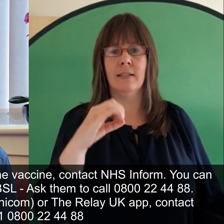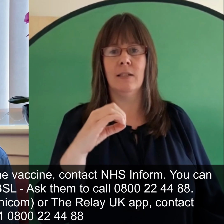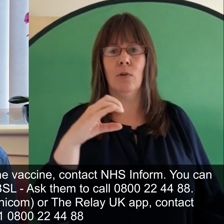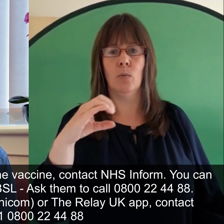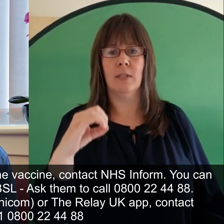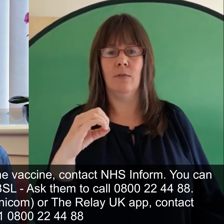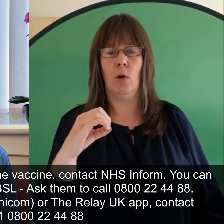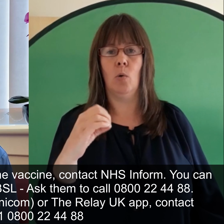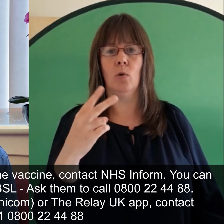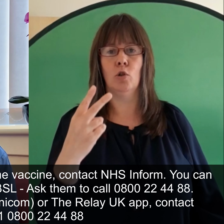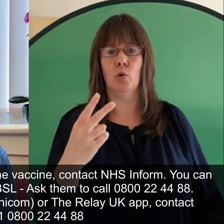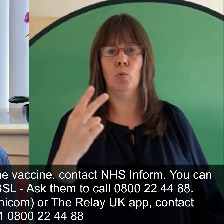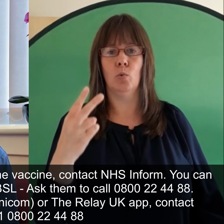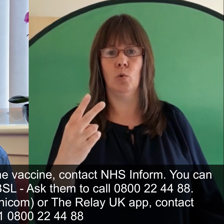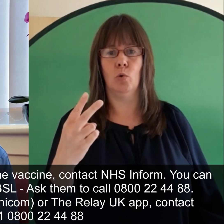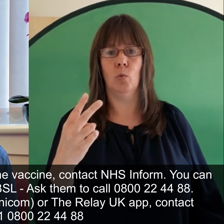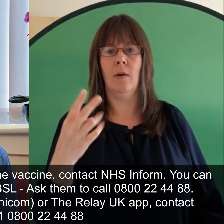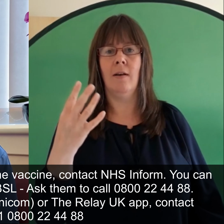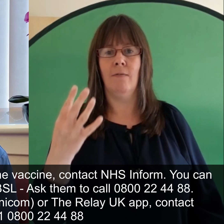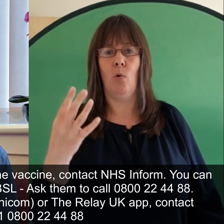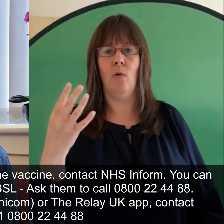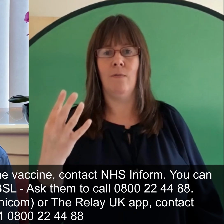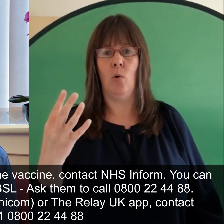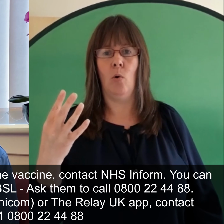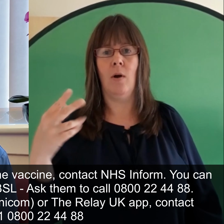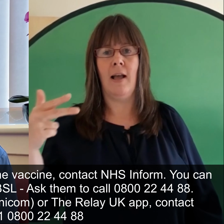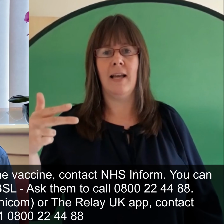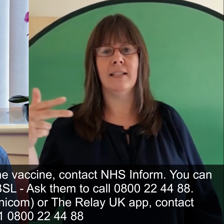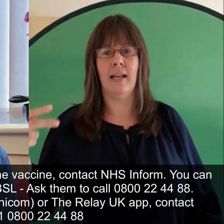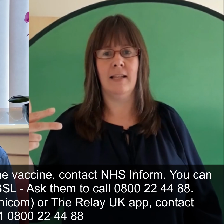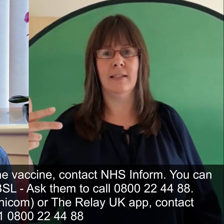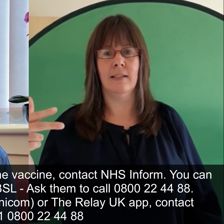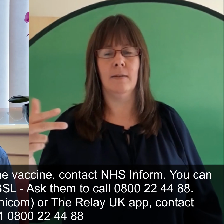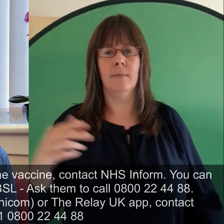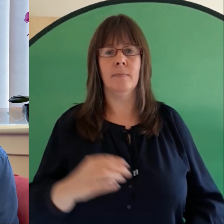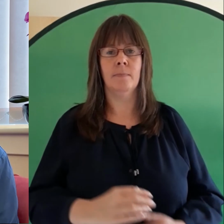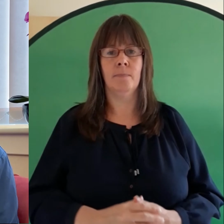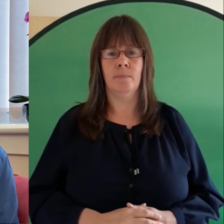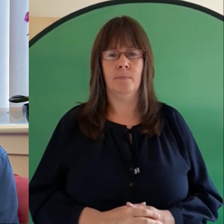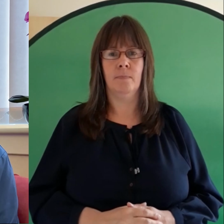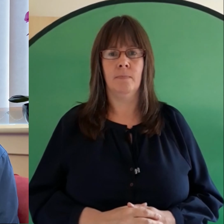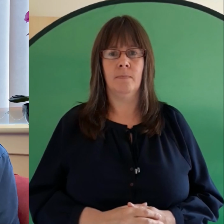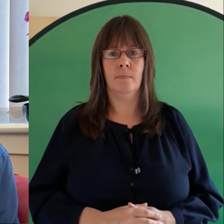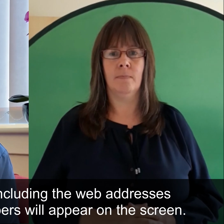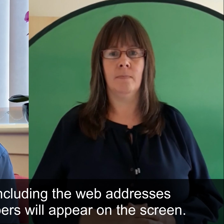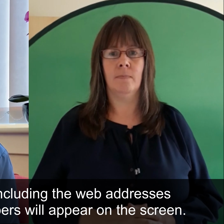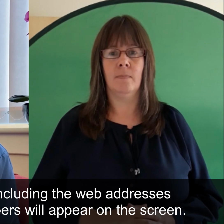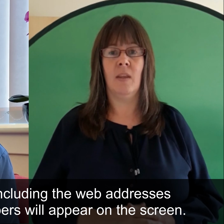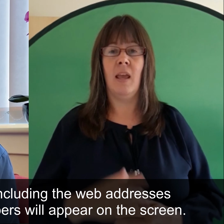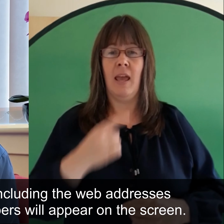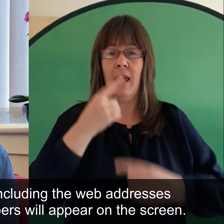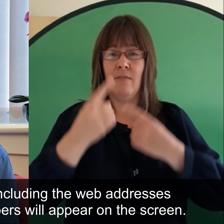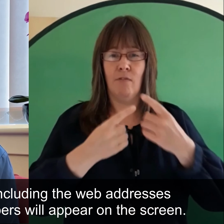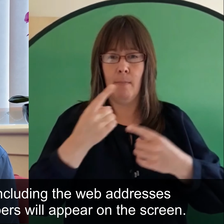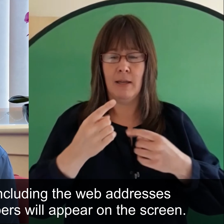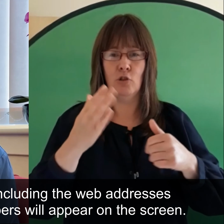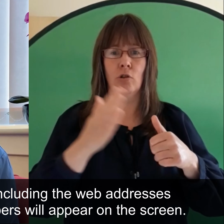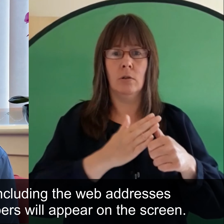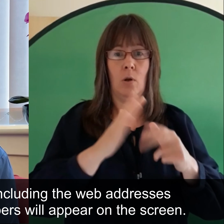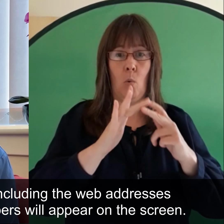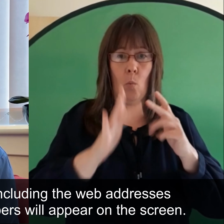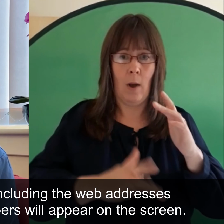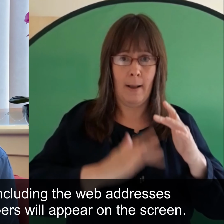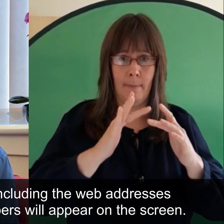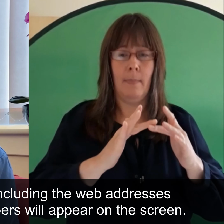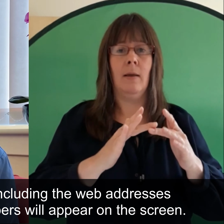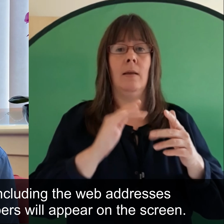224488 that information including